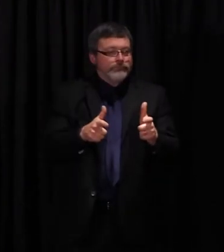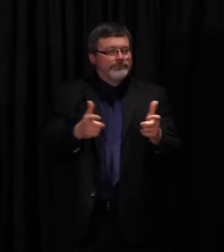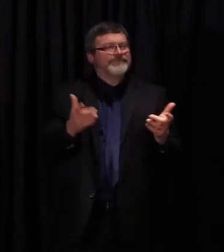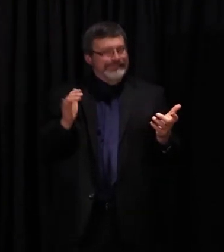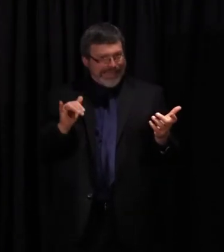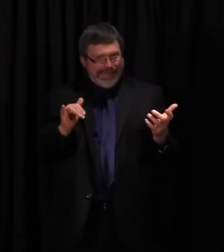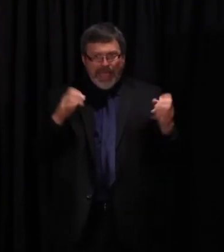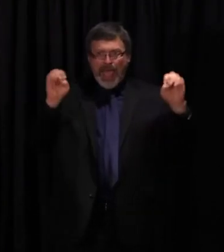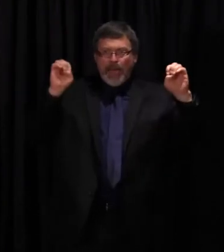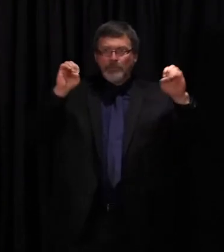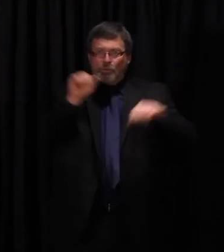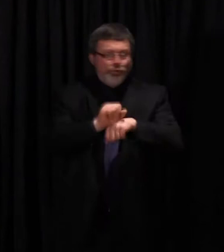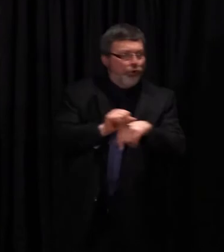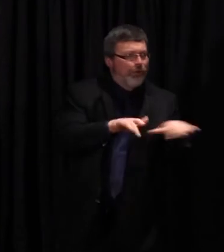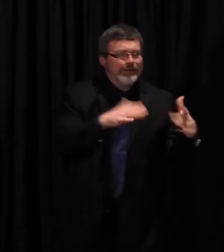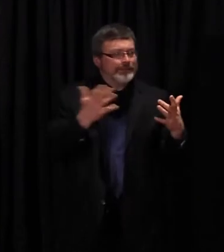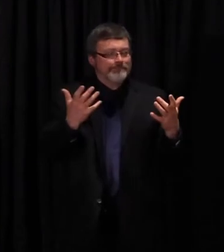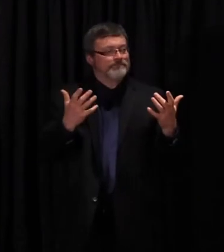rooms.